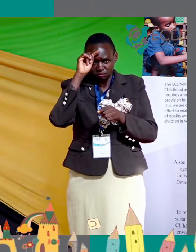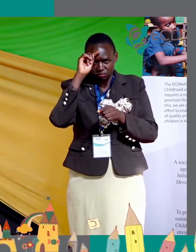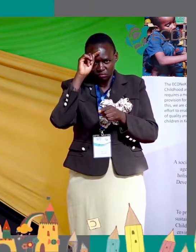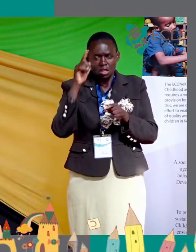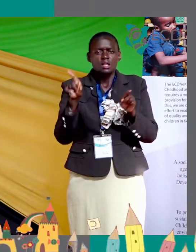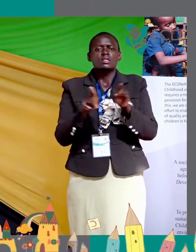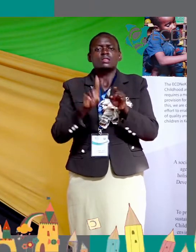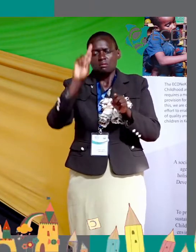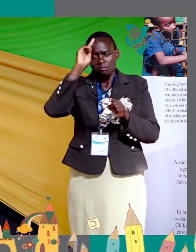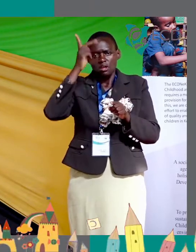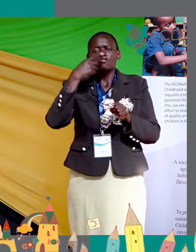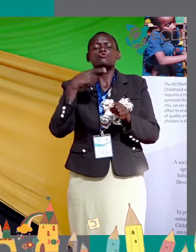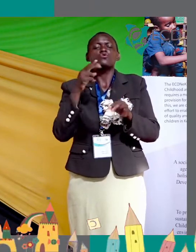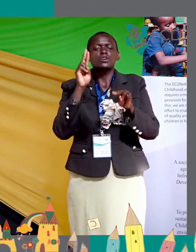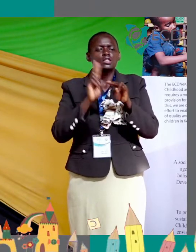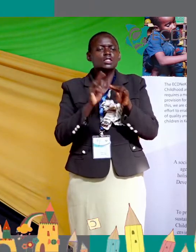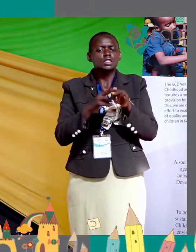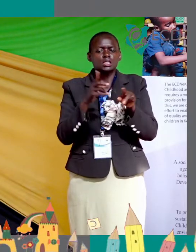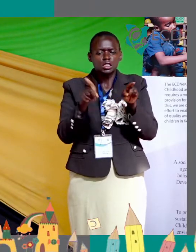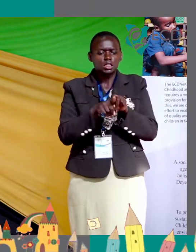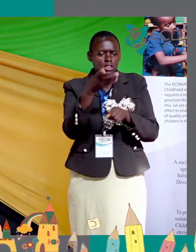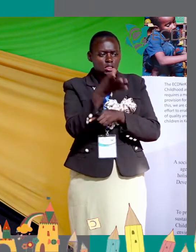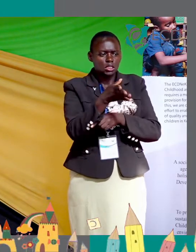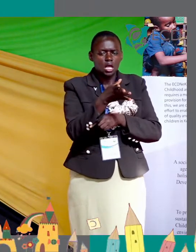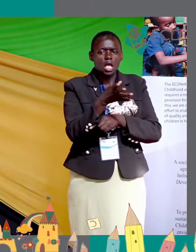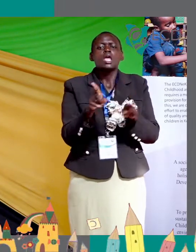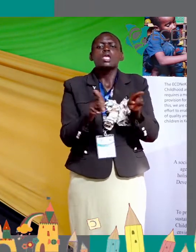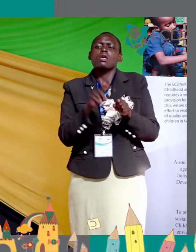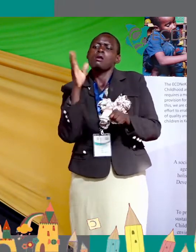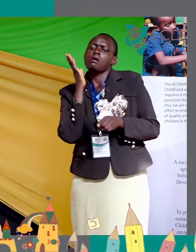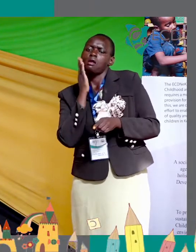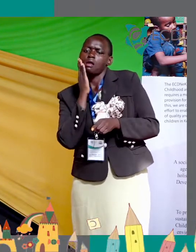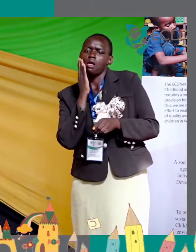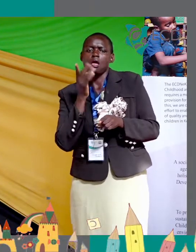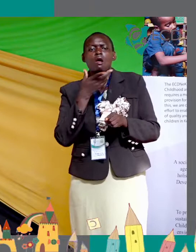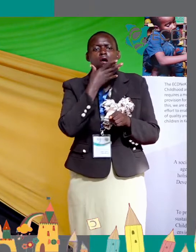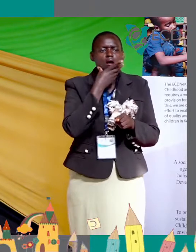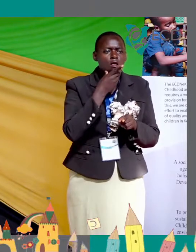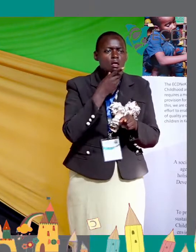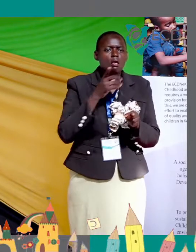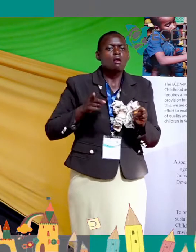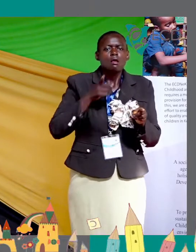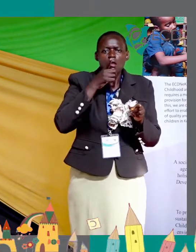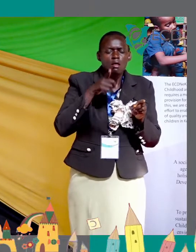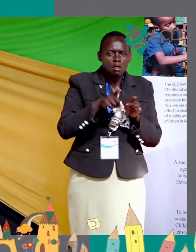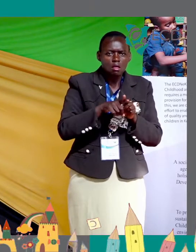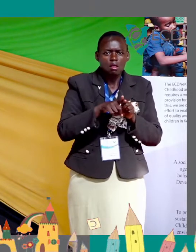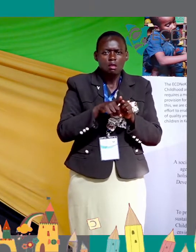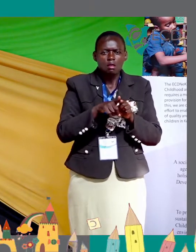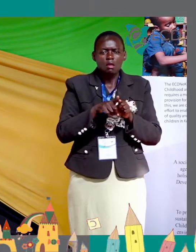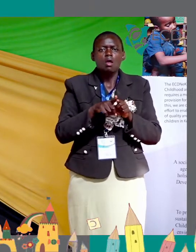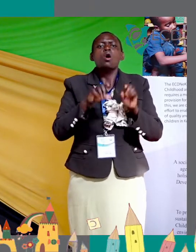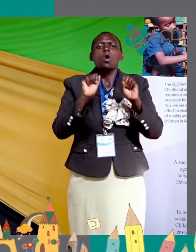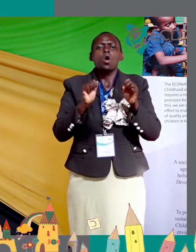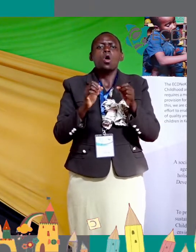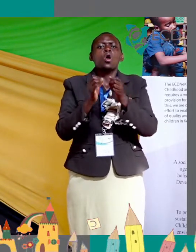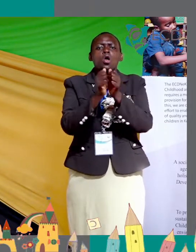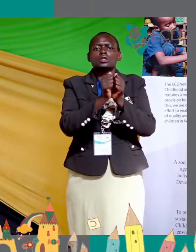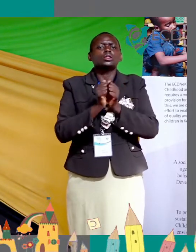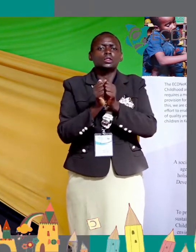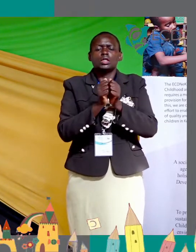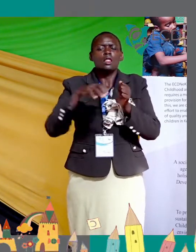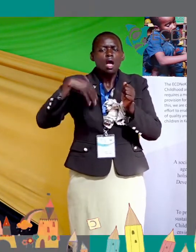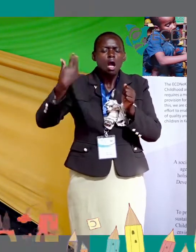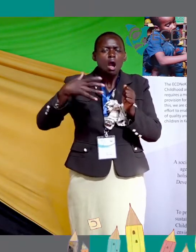as a parent who is seated here today, as a mother, as a father, as a brother, we engage with